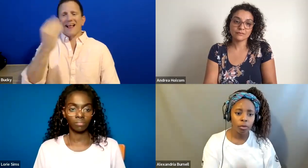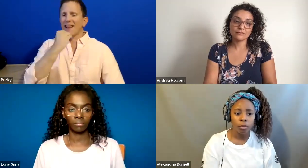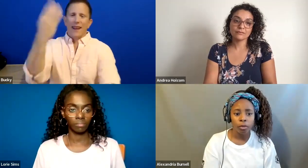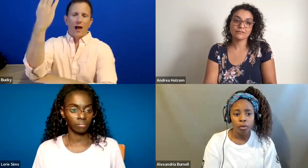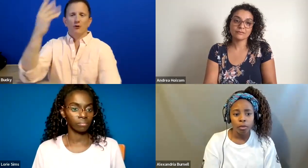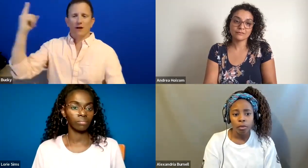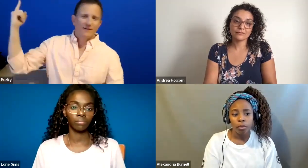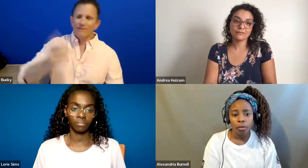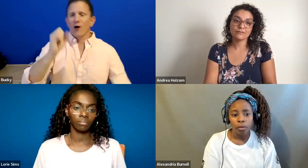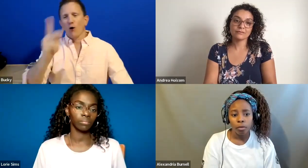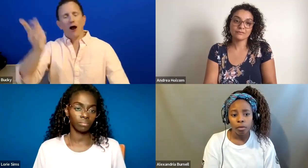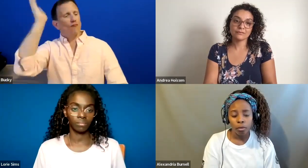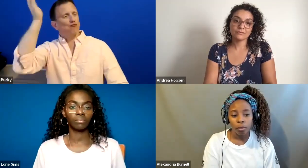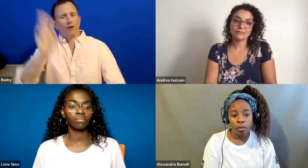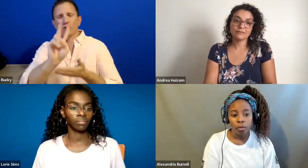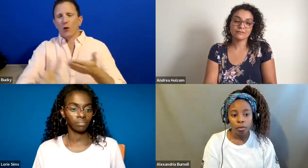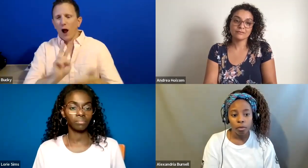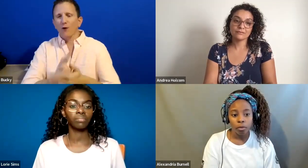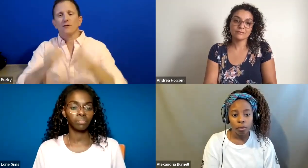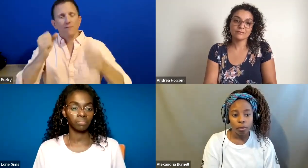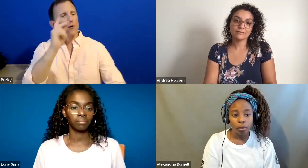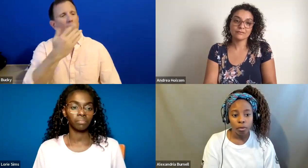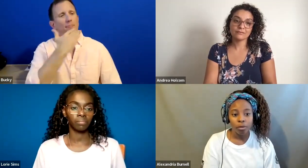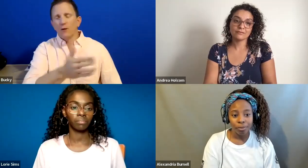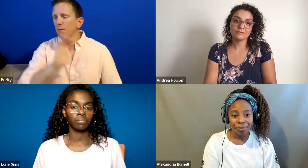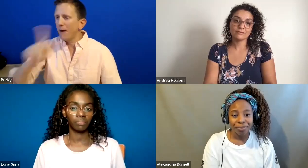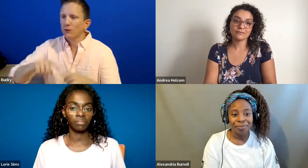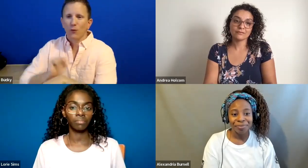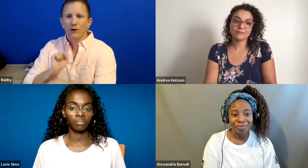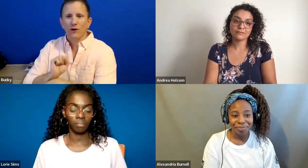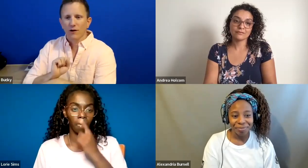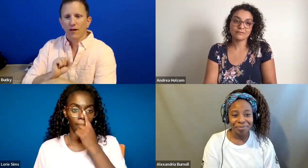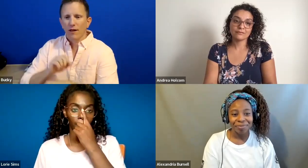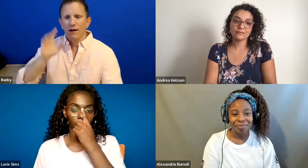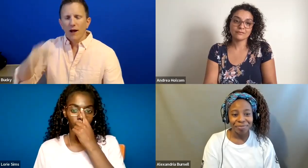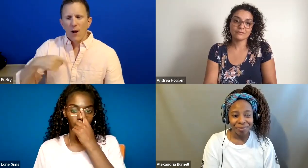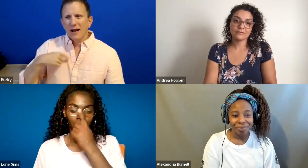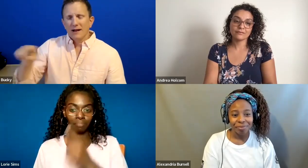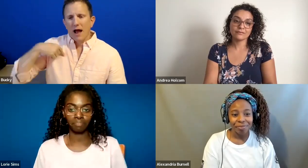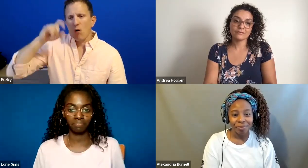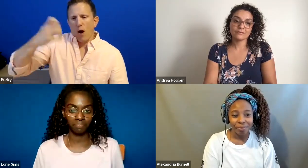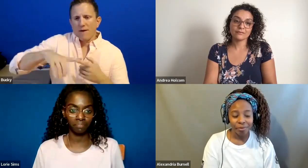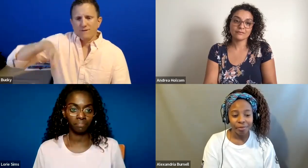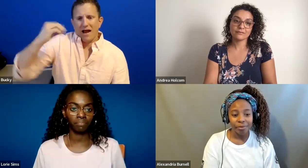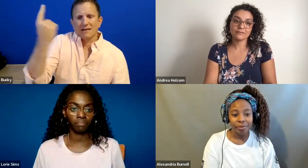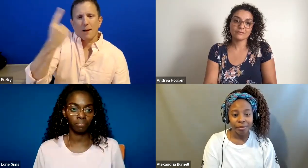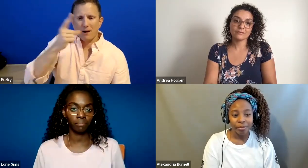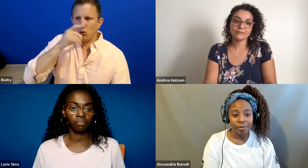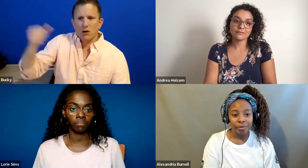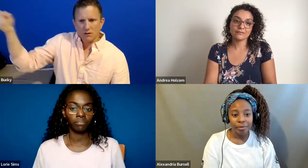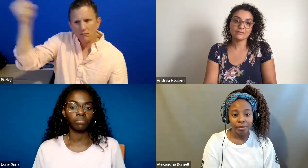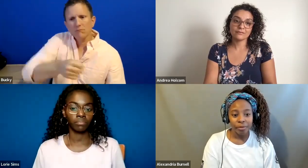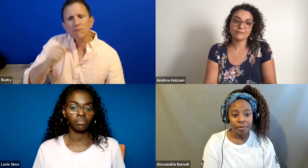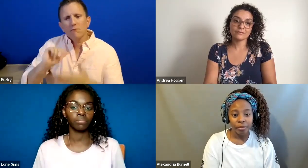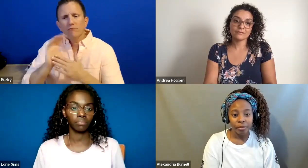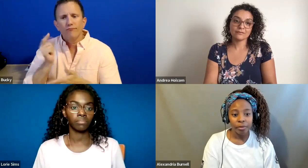unquote weekend thing or a Wednesday luncheon where we have a presenter for 2 hours and okay, it's all said and done and let's get back